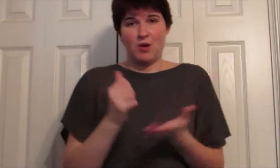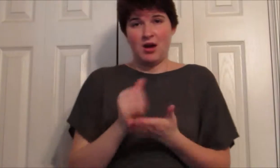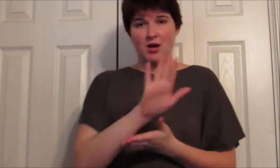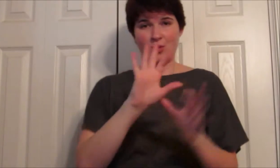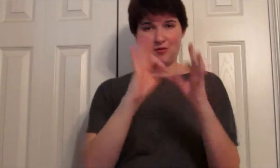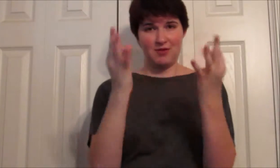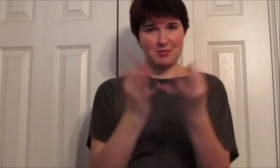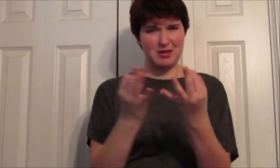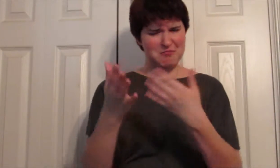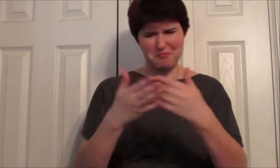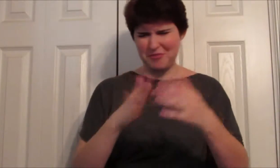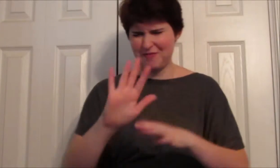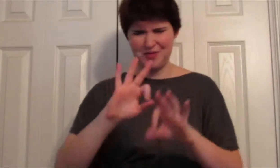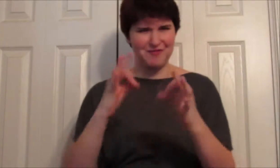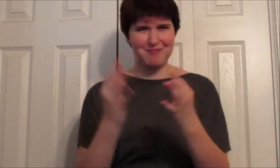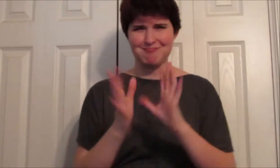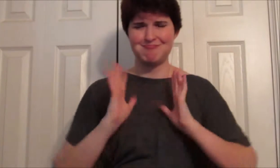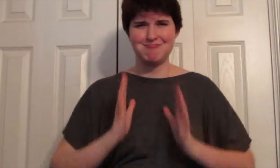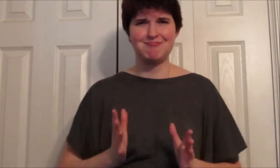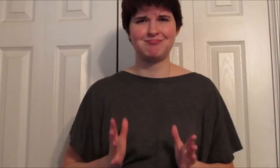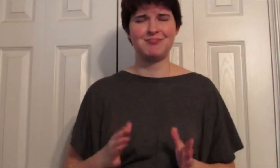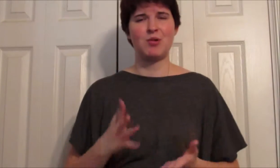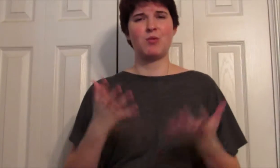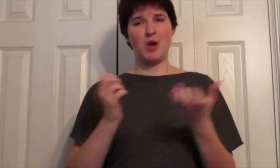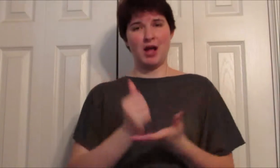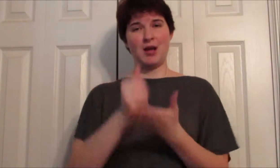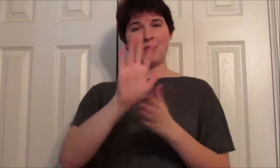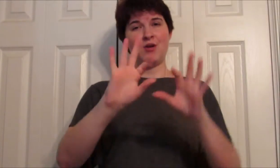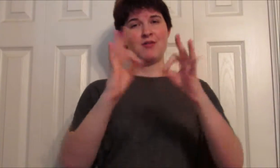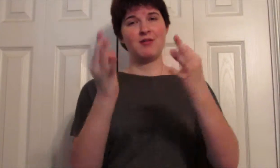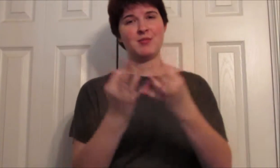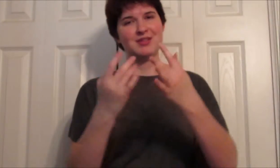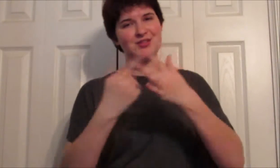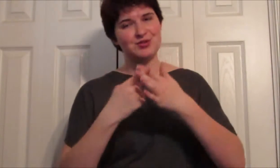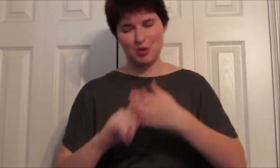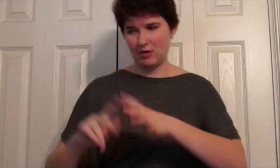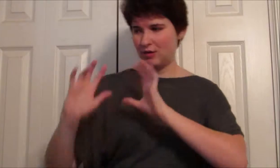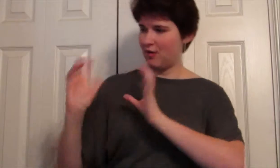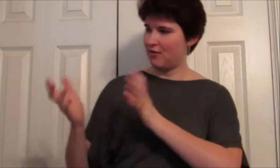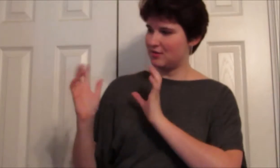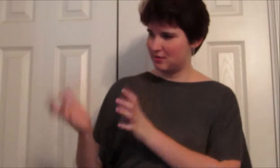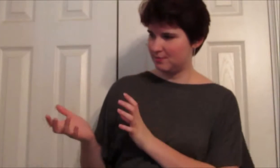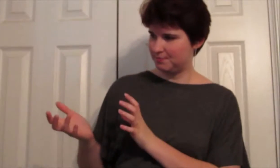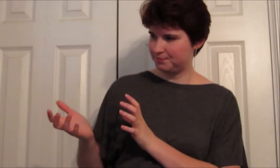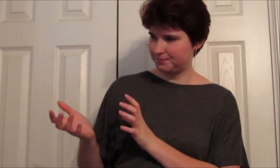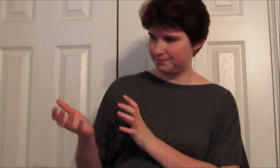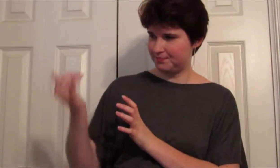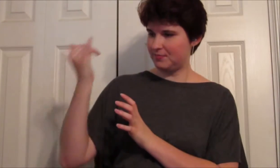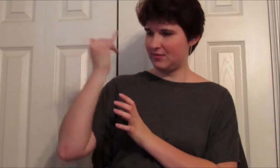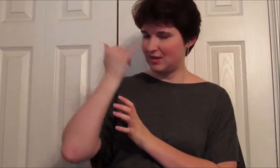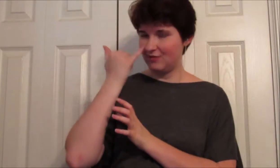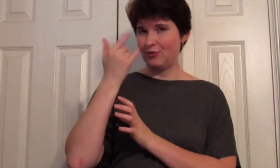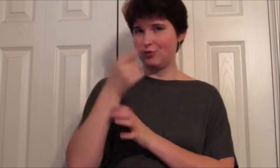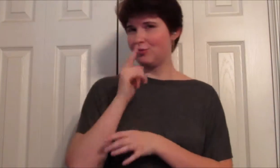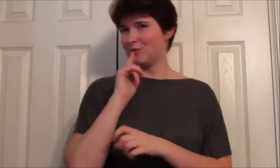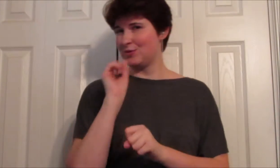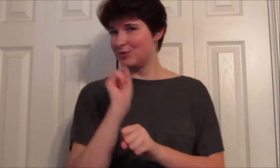family, however that family looks, help your family start the conversation as to whether or not you truly